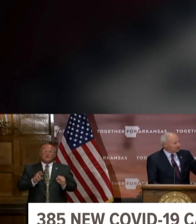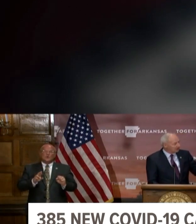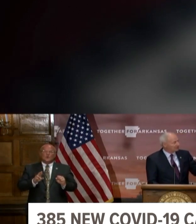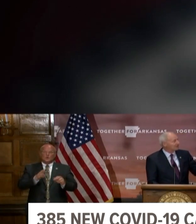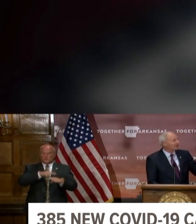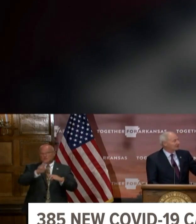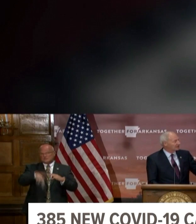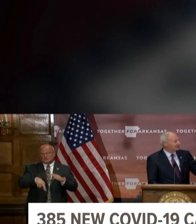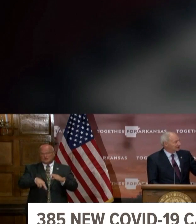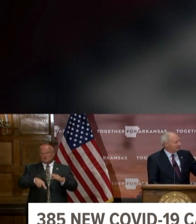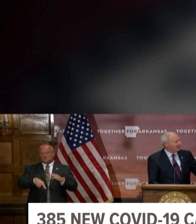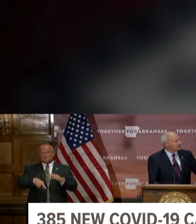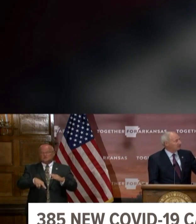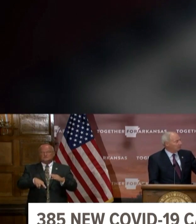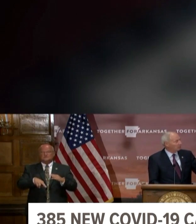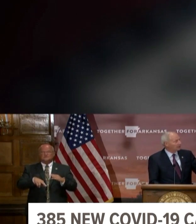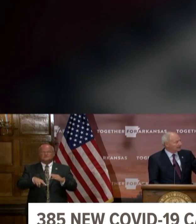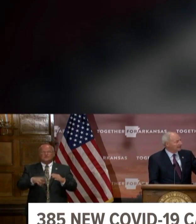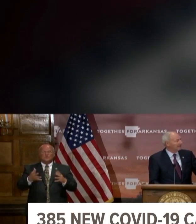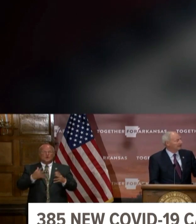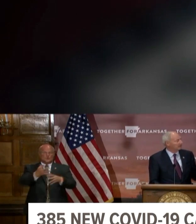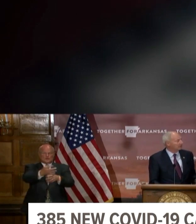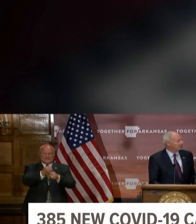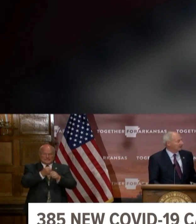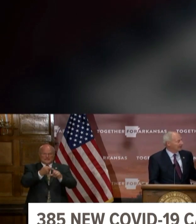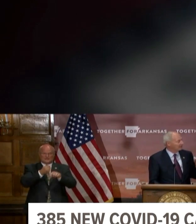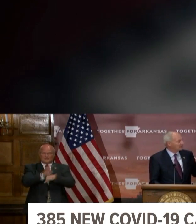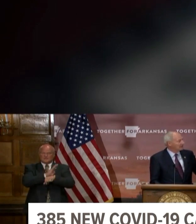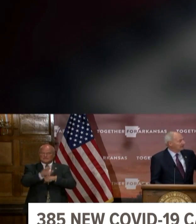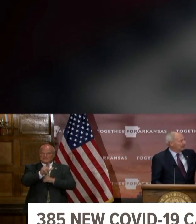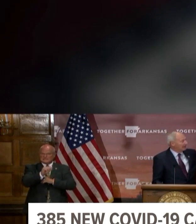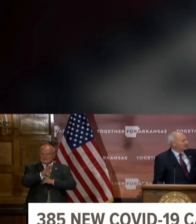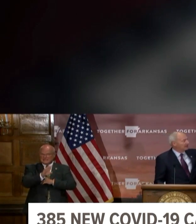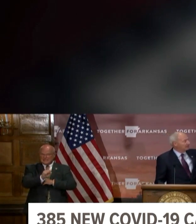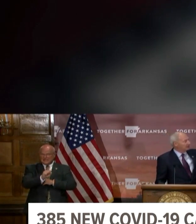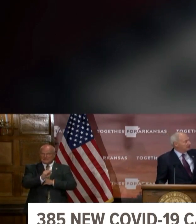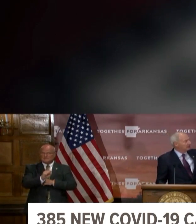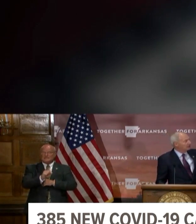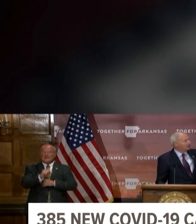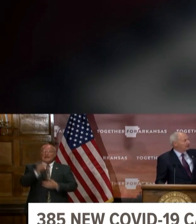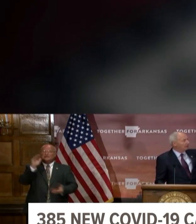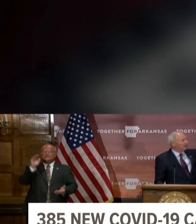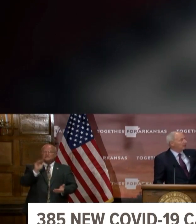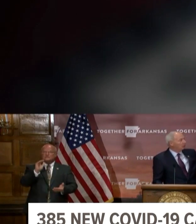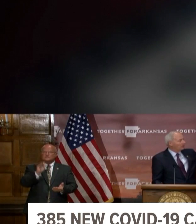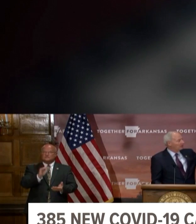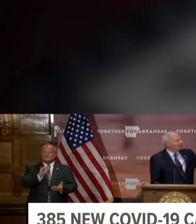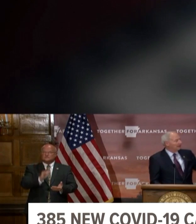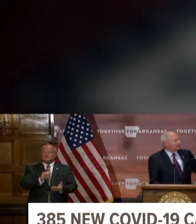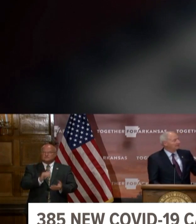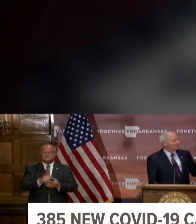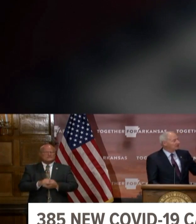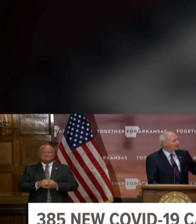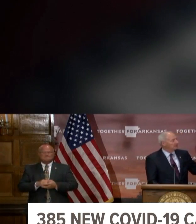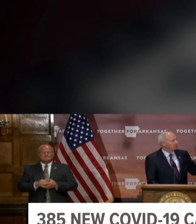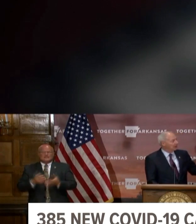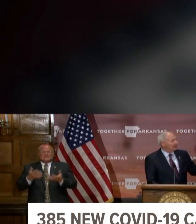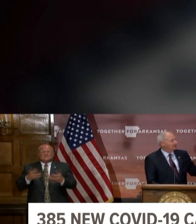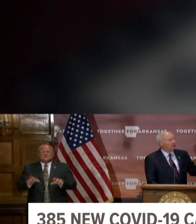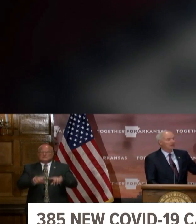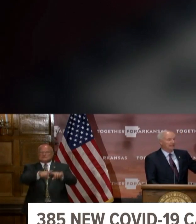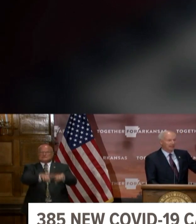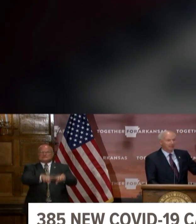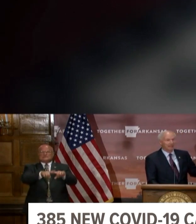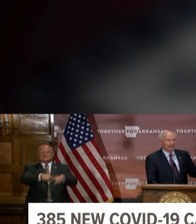their results, not necessarily their capacity, but what we're getting out of the commercial labs has been reduced, and we don't want to be simply